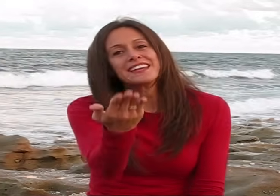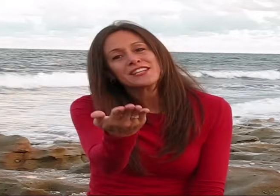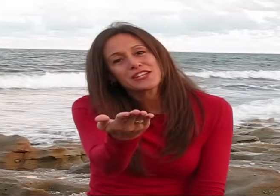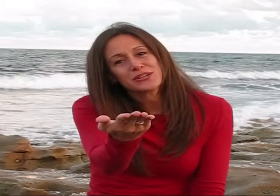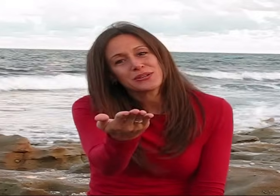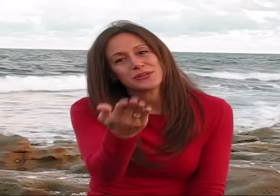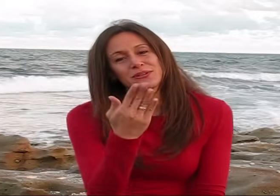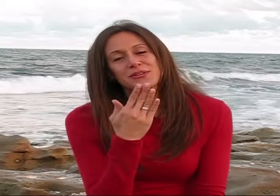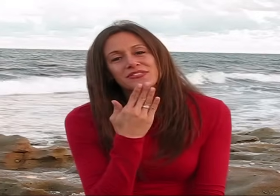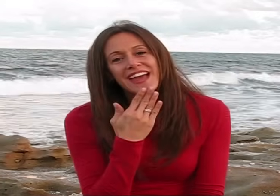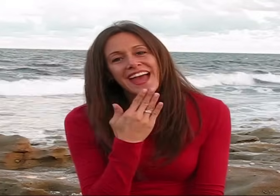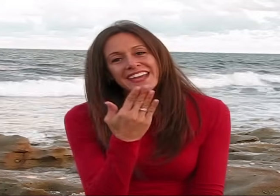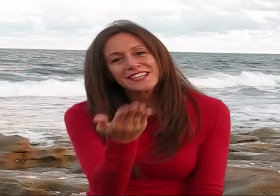Thank you, thank you.